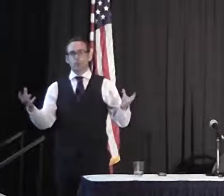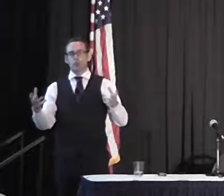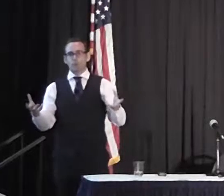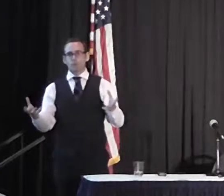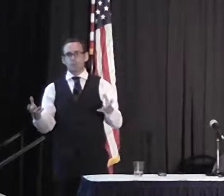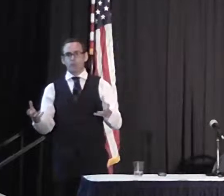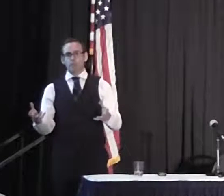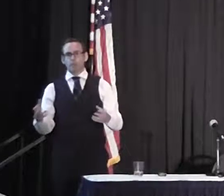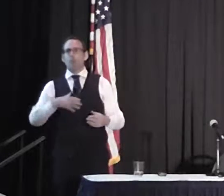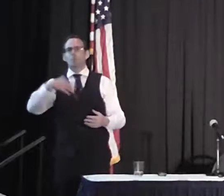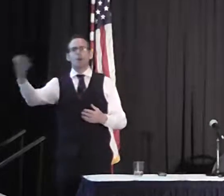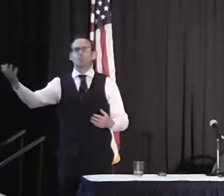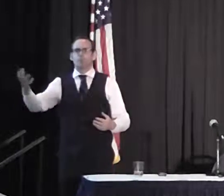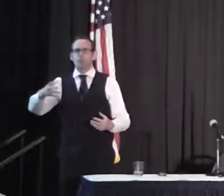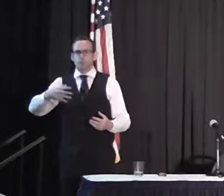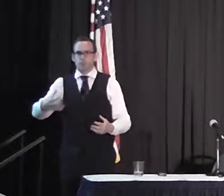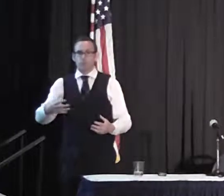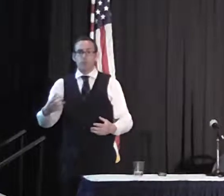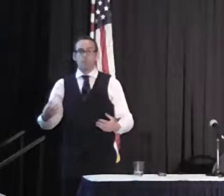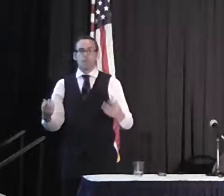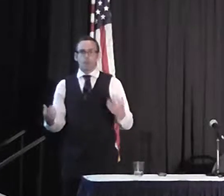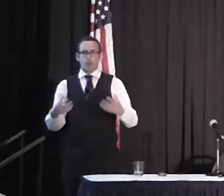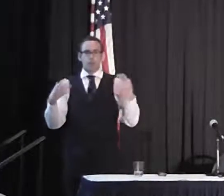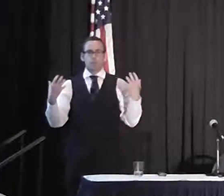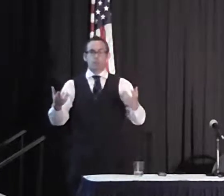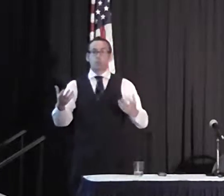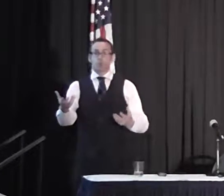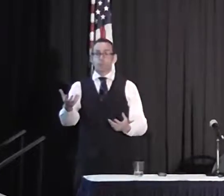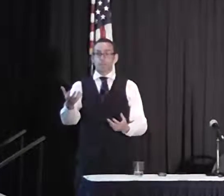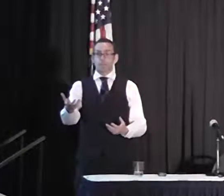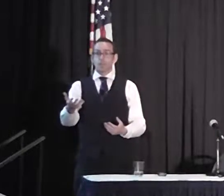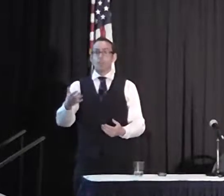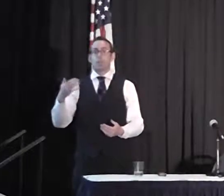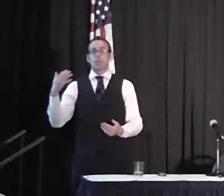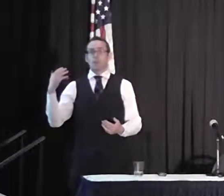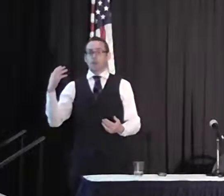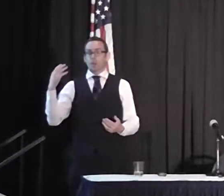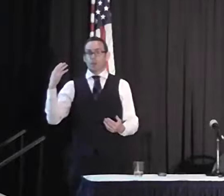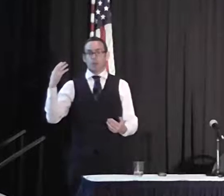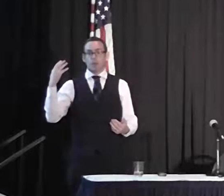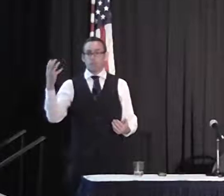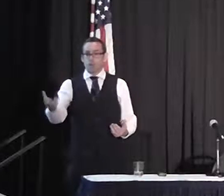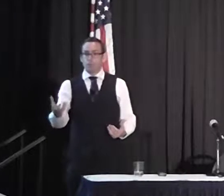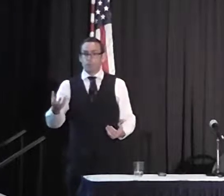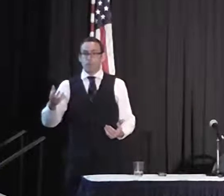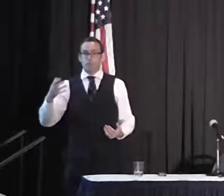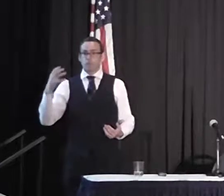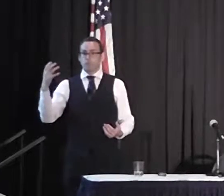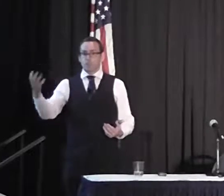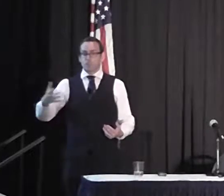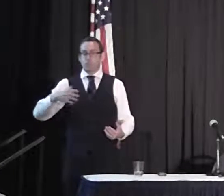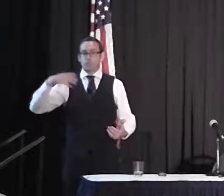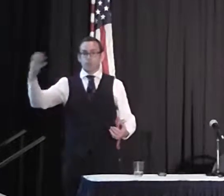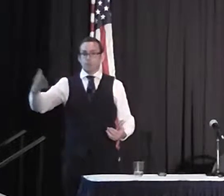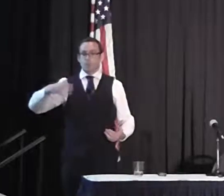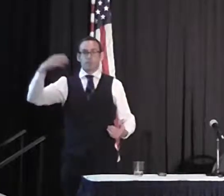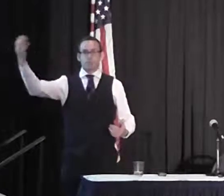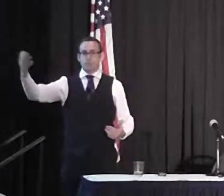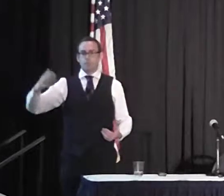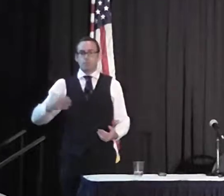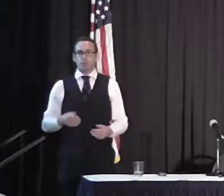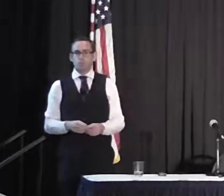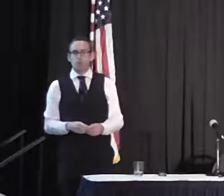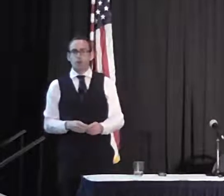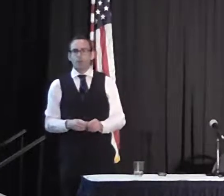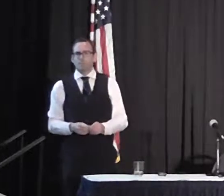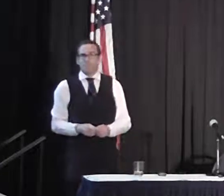shows that you're not messing around, you know, hundreds of millions, sorry. And so your projects are 5 billion, etc., 10 billion,